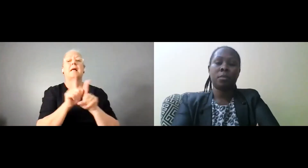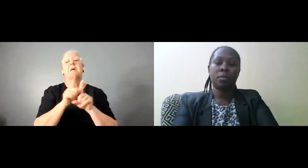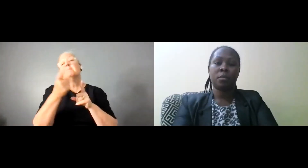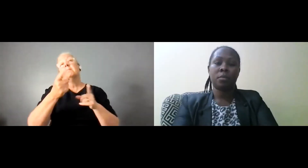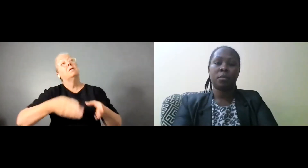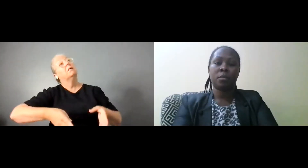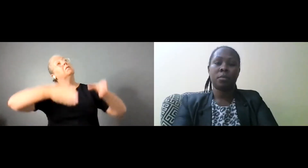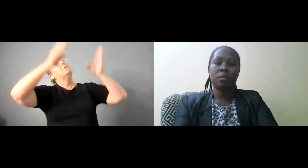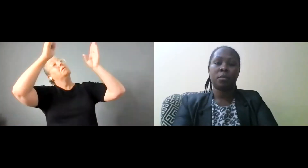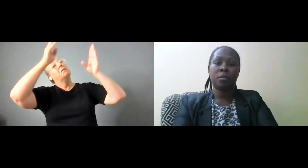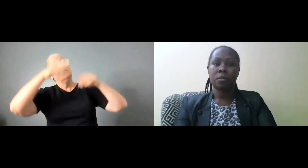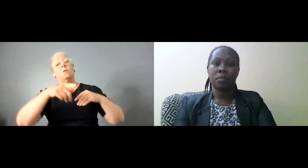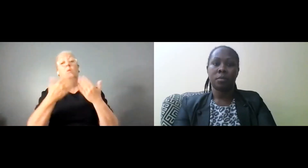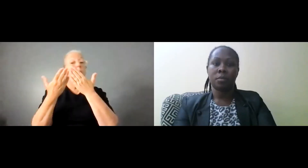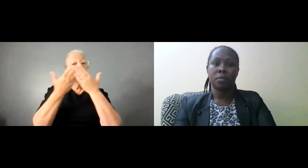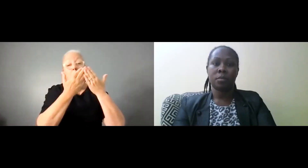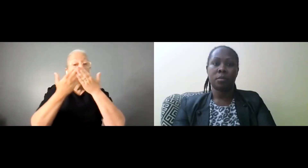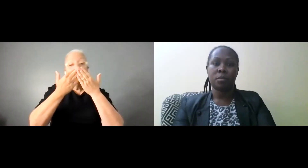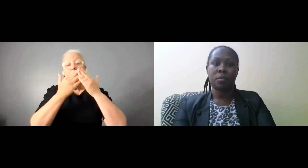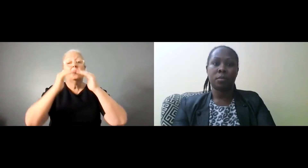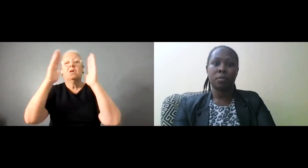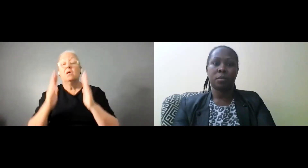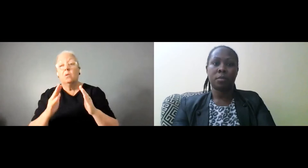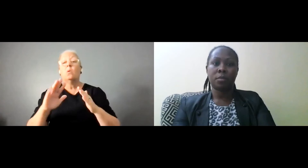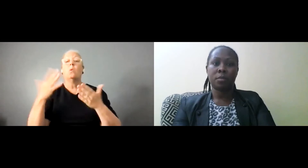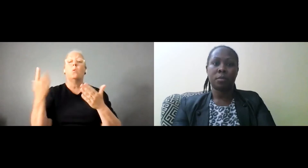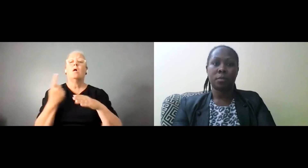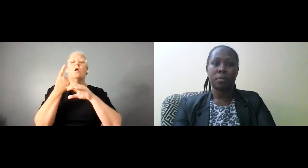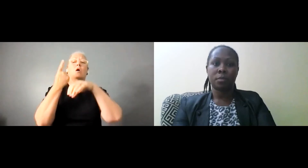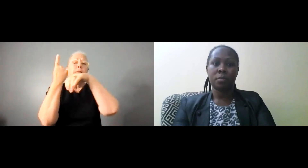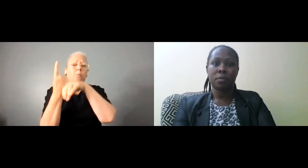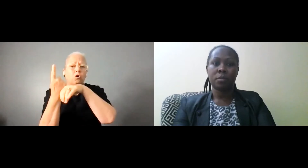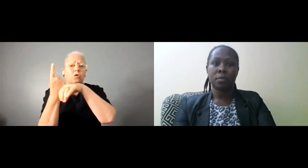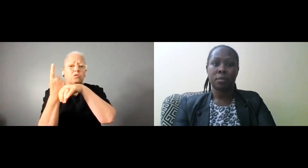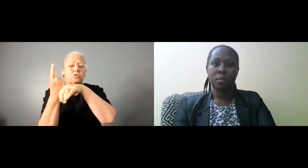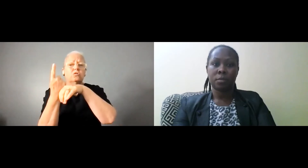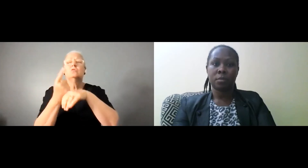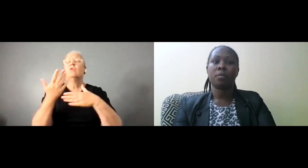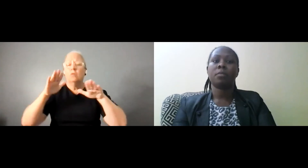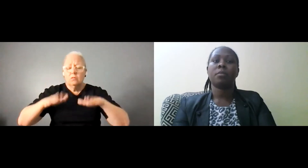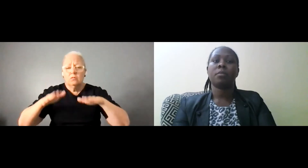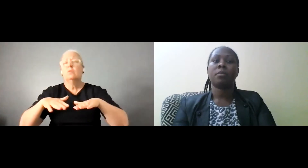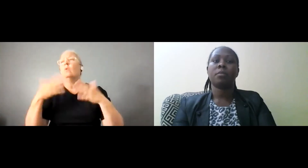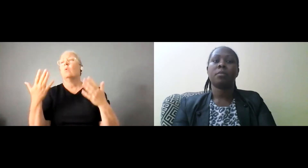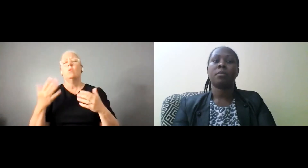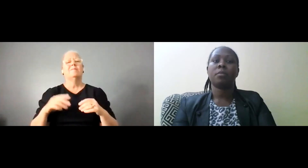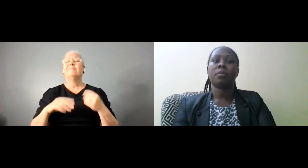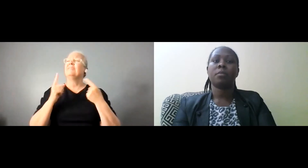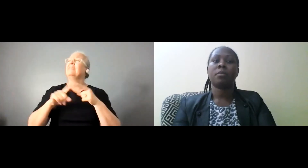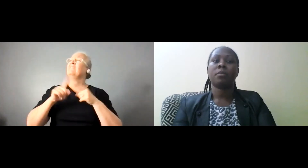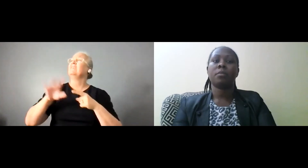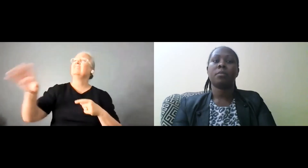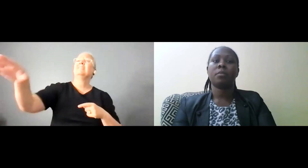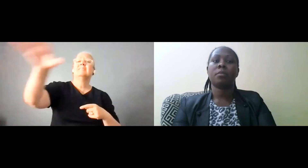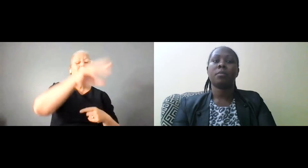the schools, the mosques, the churches, and also the different buildings are not